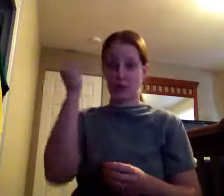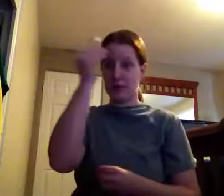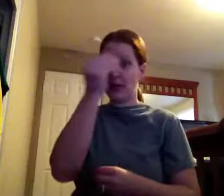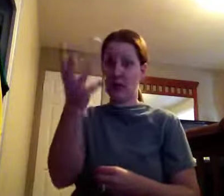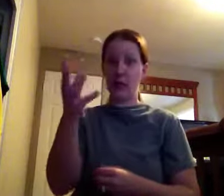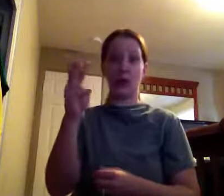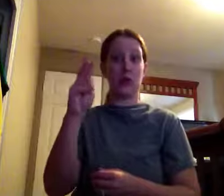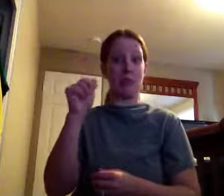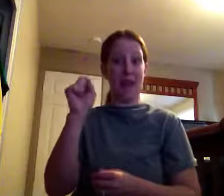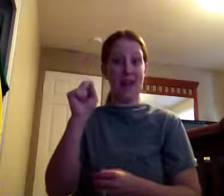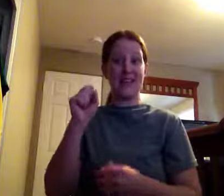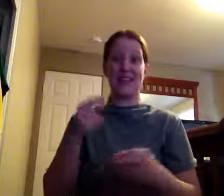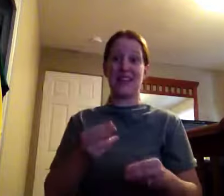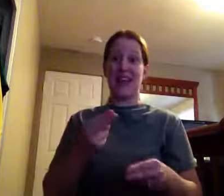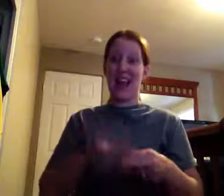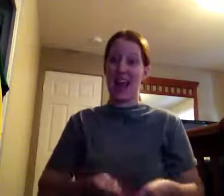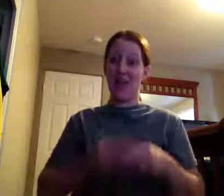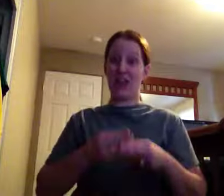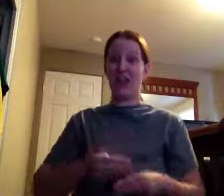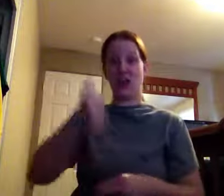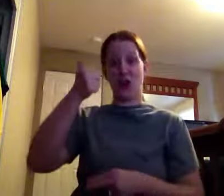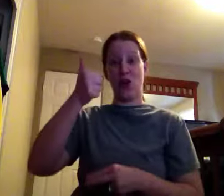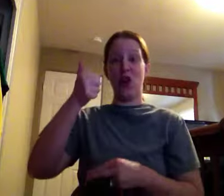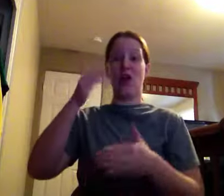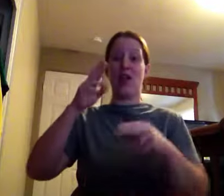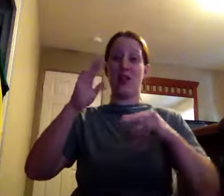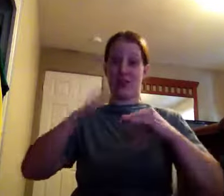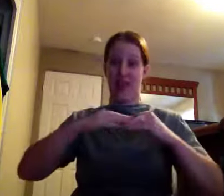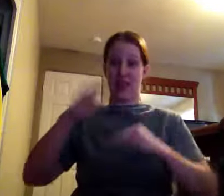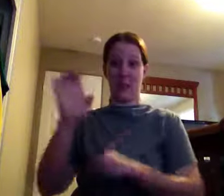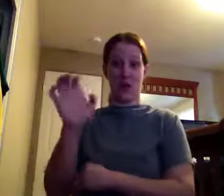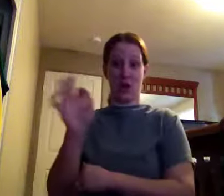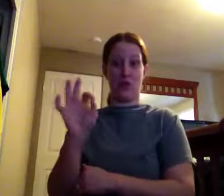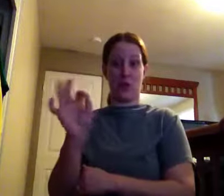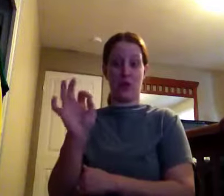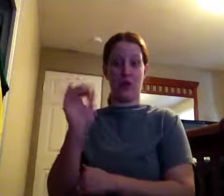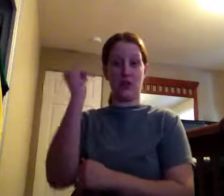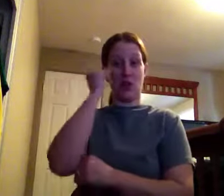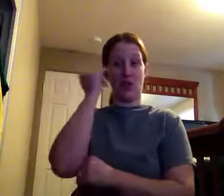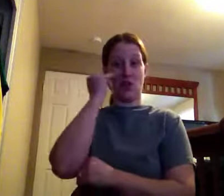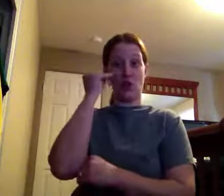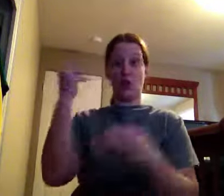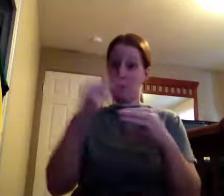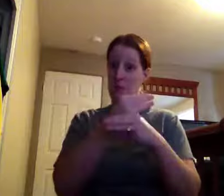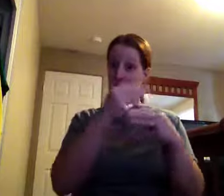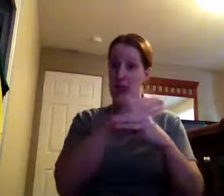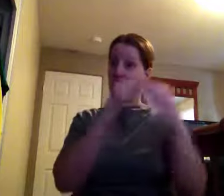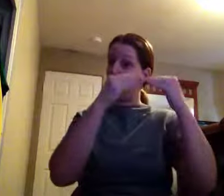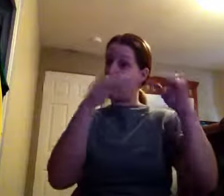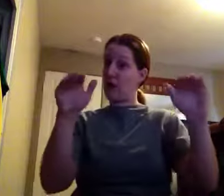my empirical formula. So if you do your math and you divide, you are going to get 3.98.